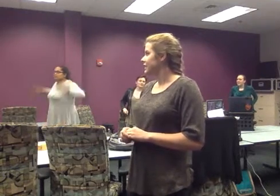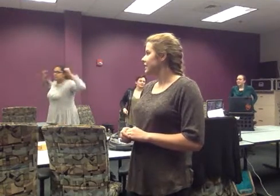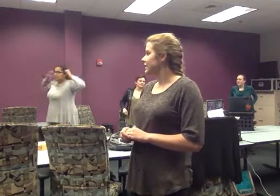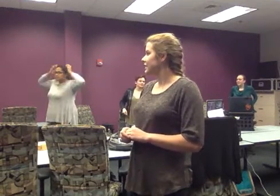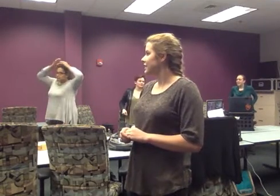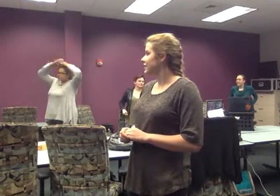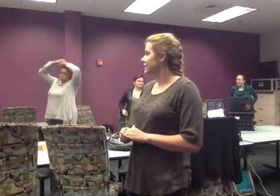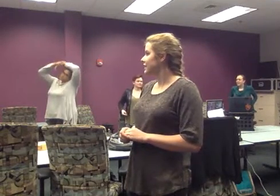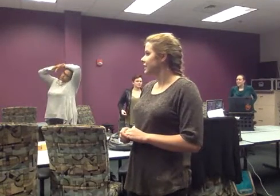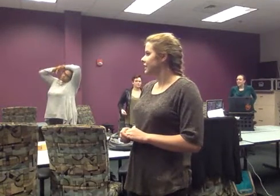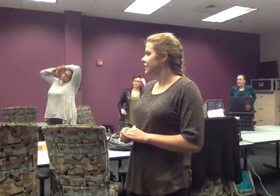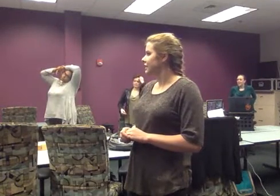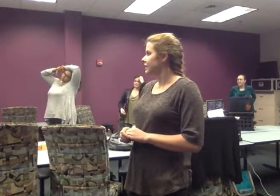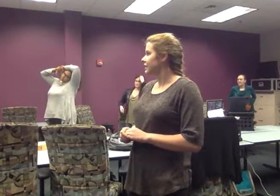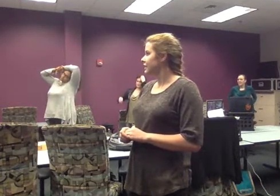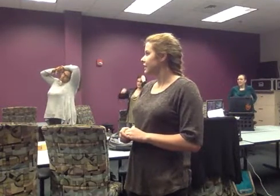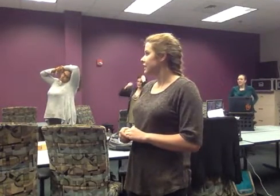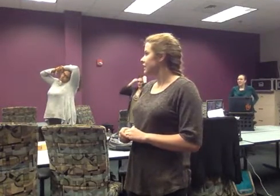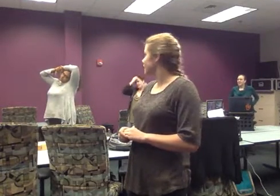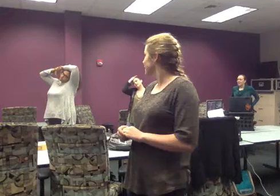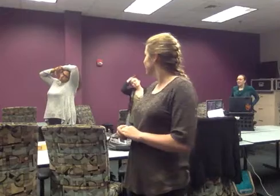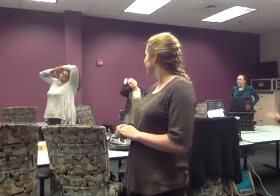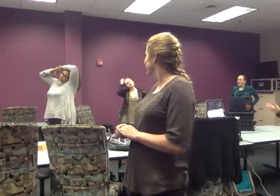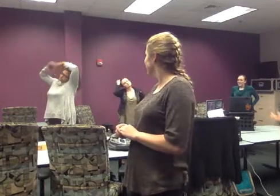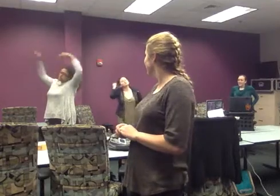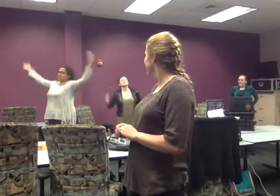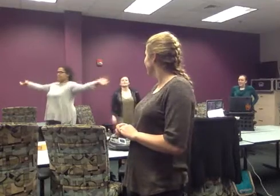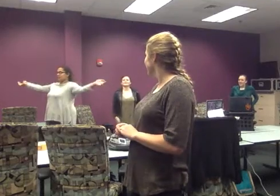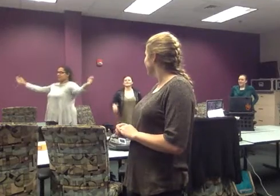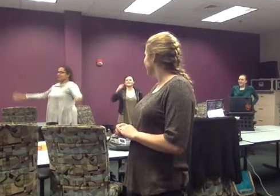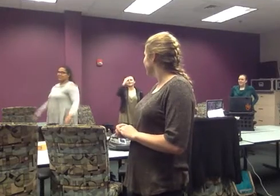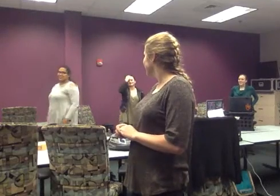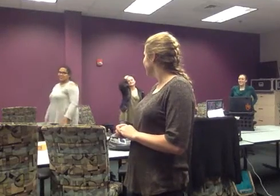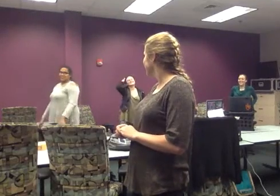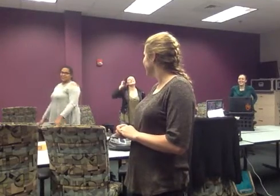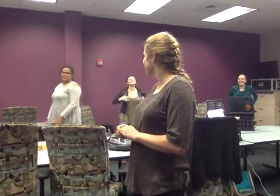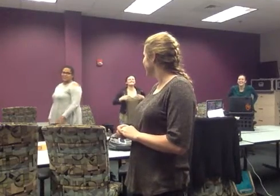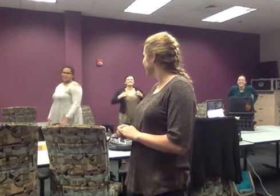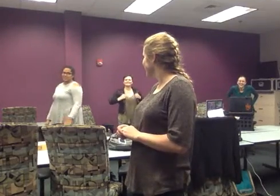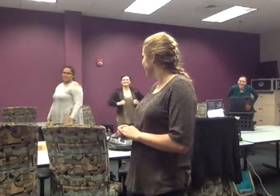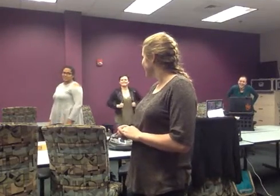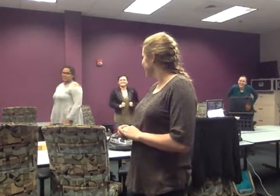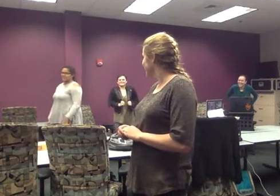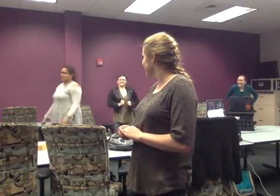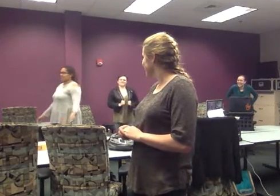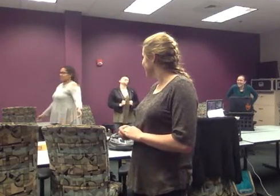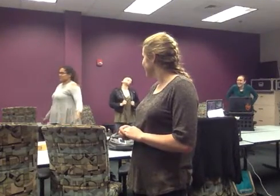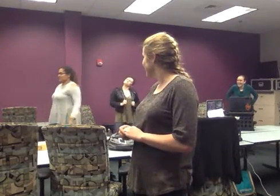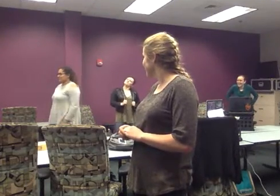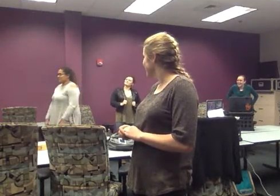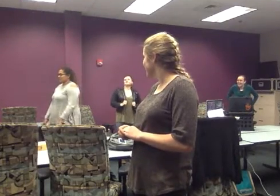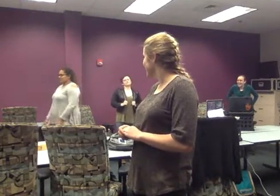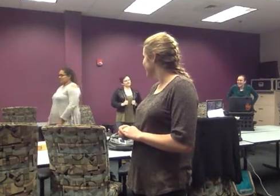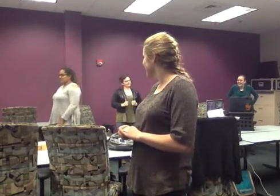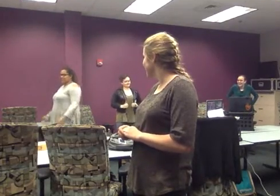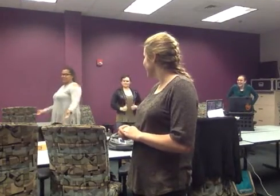Oh, here we go. Just kidding. All right, you ready? I'm so upset. They just gave us a chance to like basically cheat.